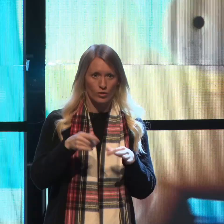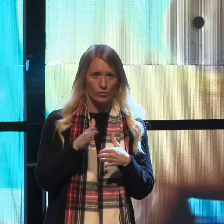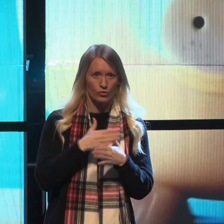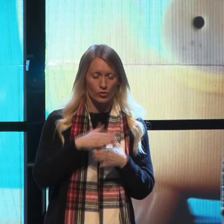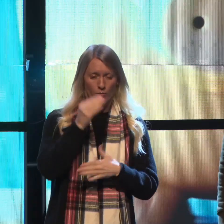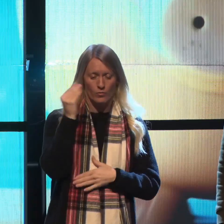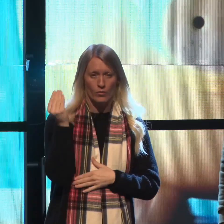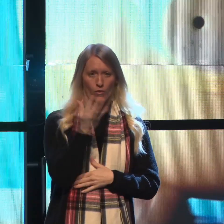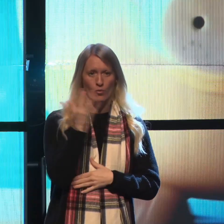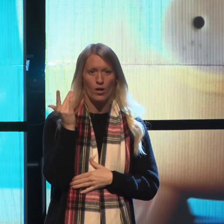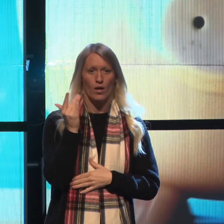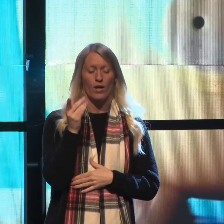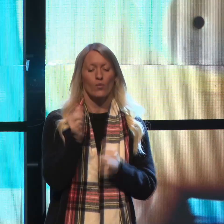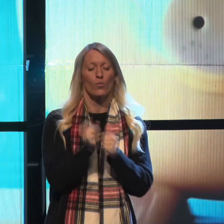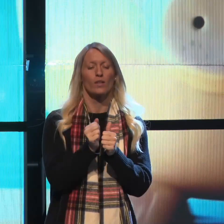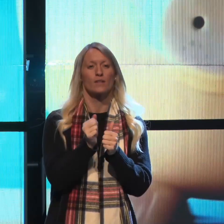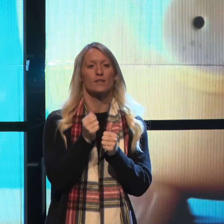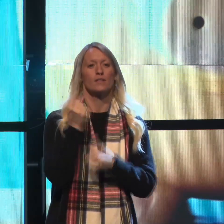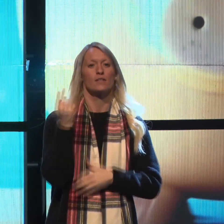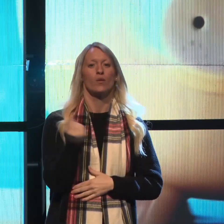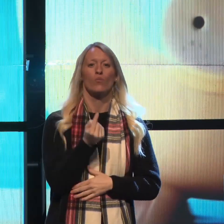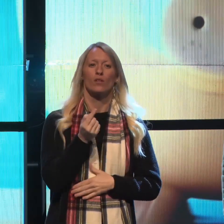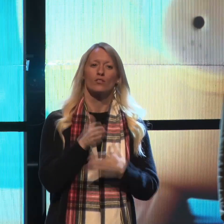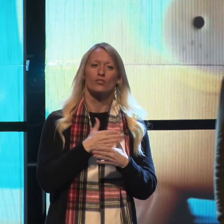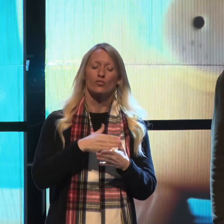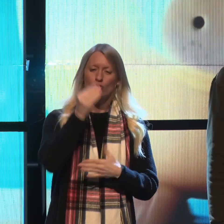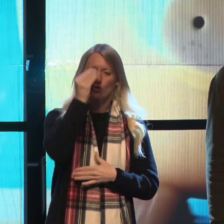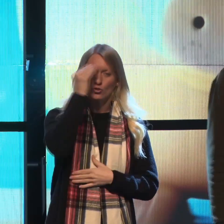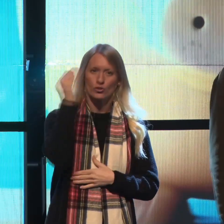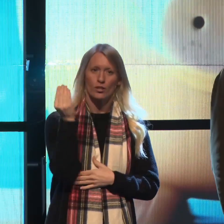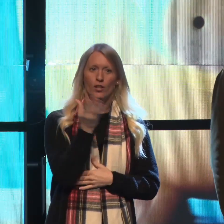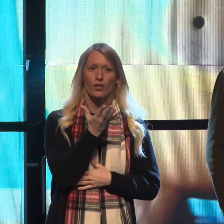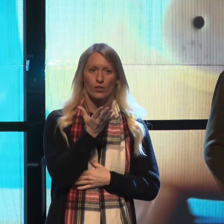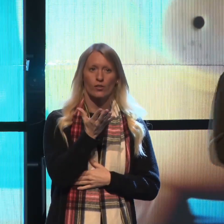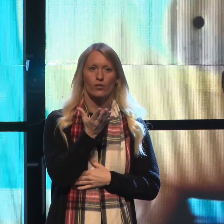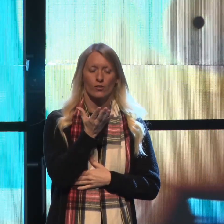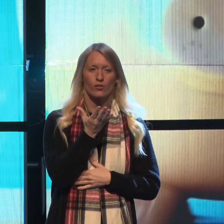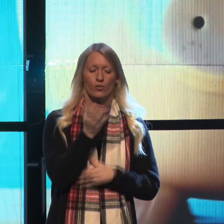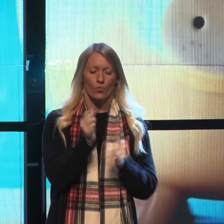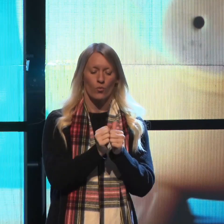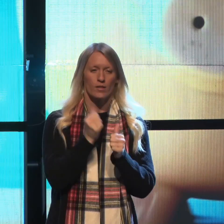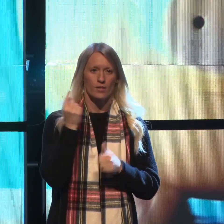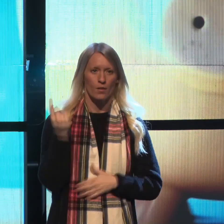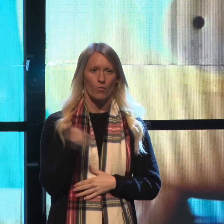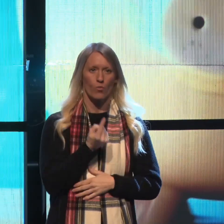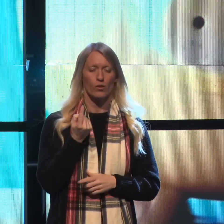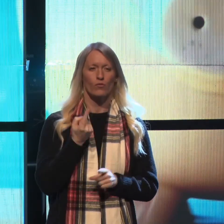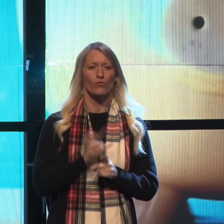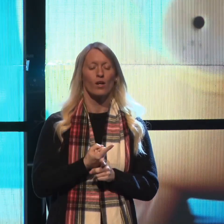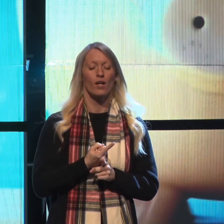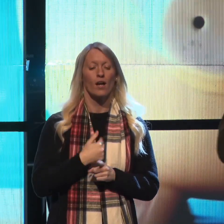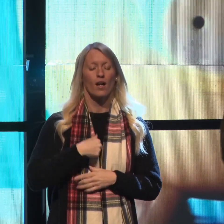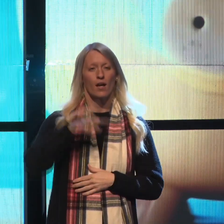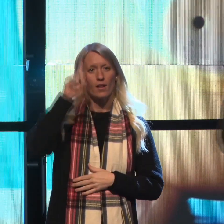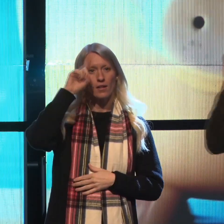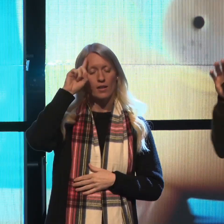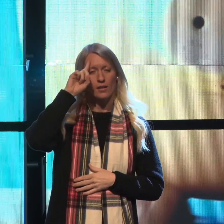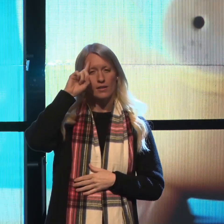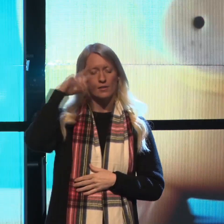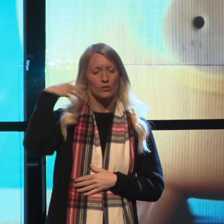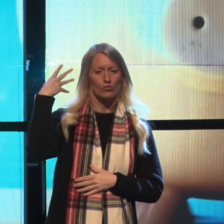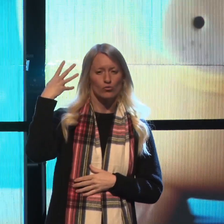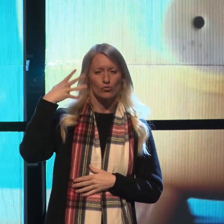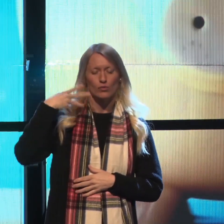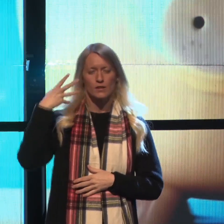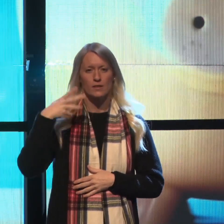why with somebody. Share it with somebody, right? And I do think that this crazy way of